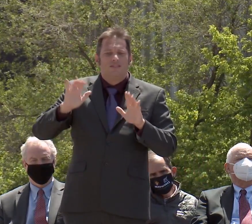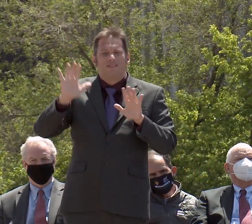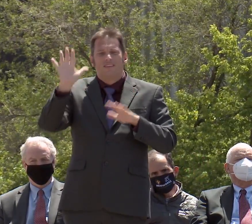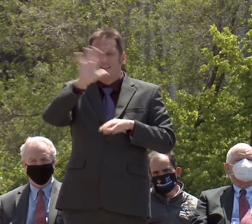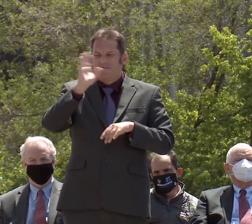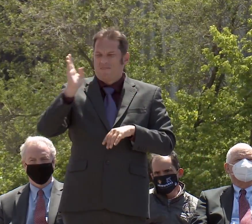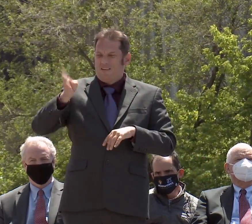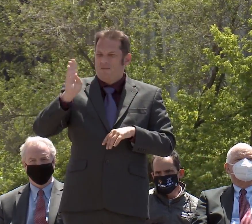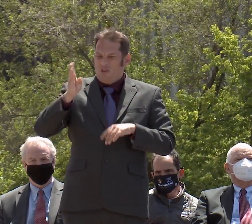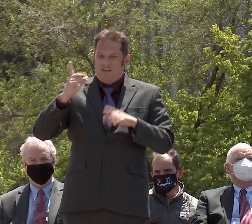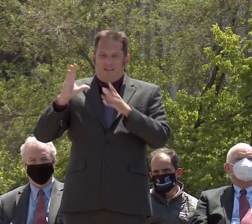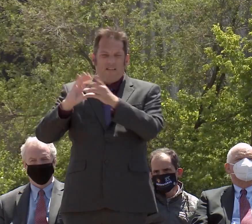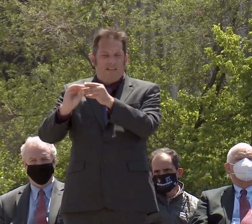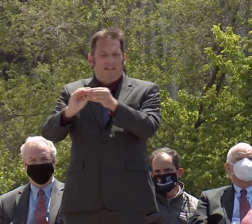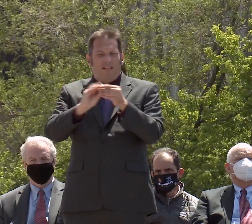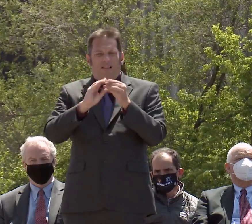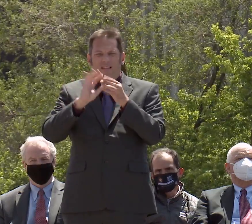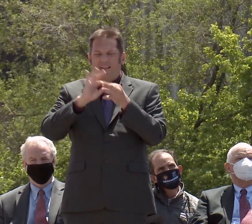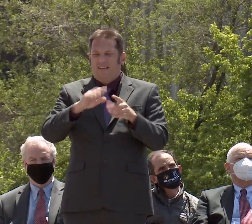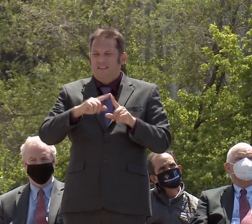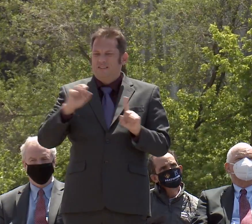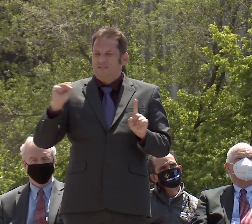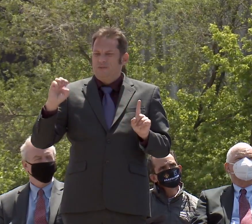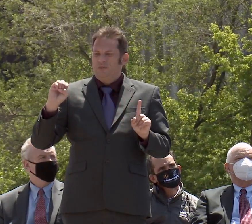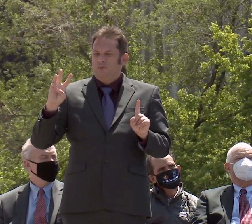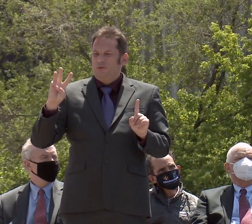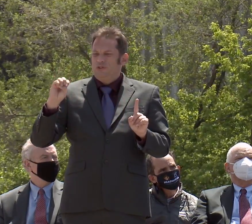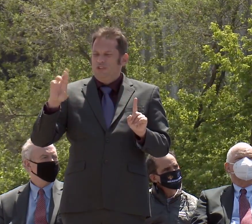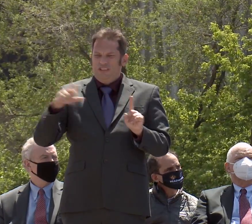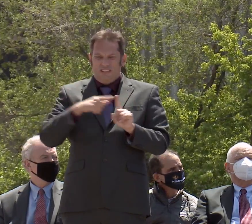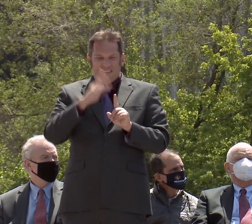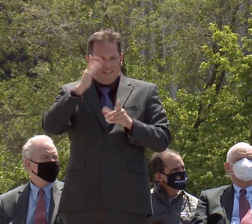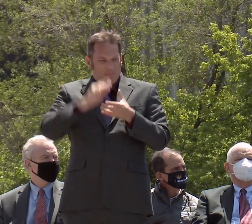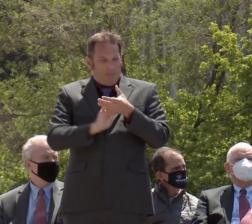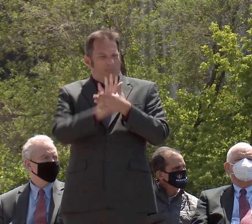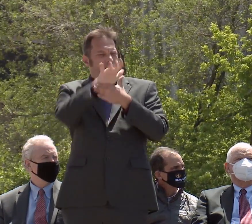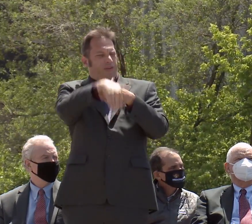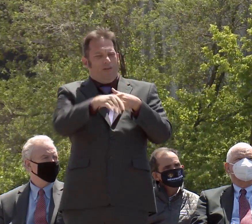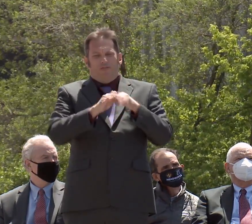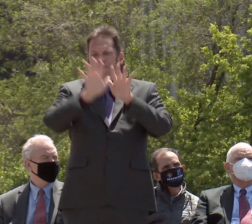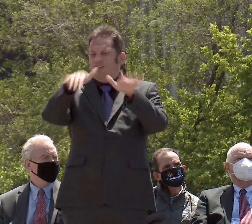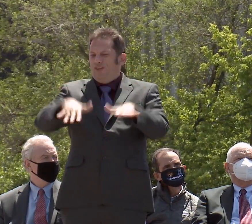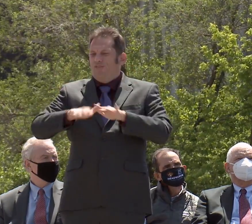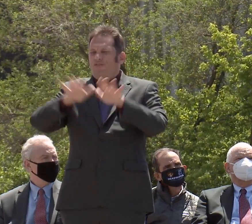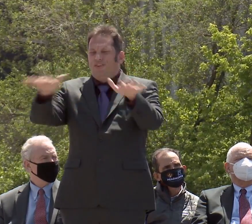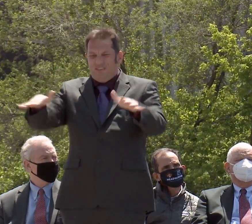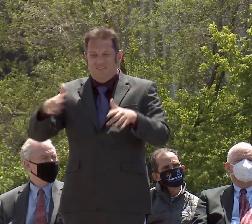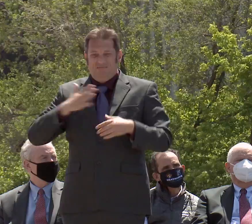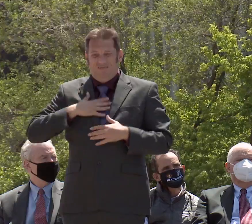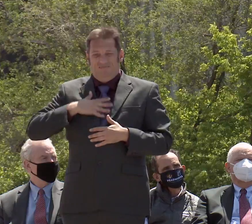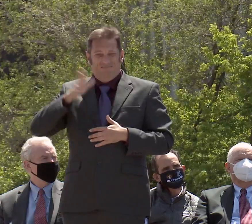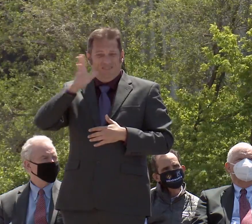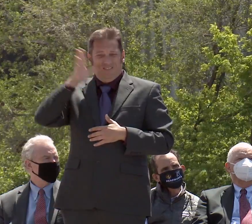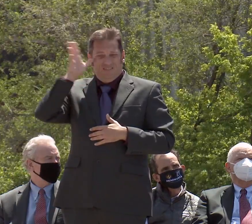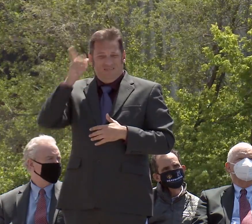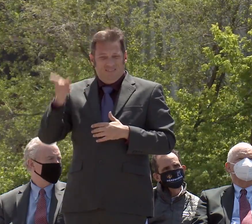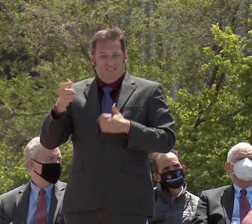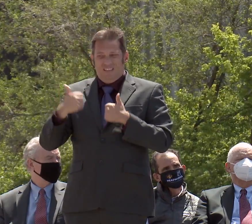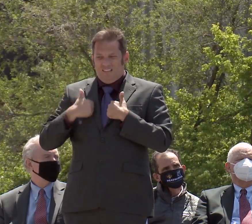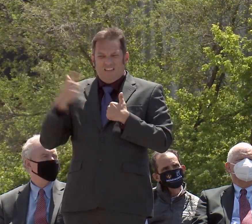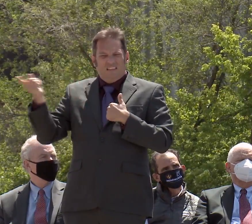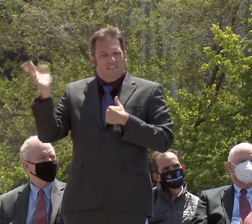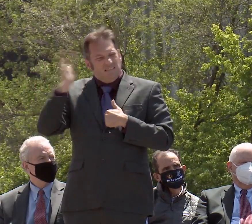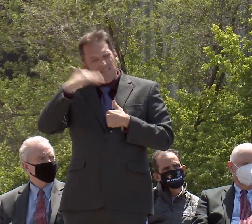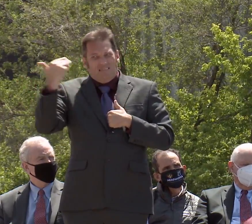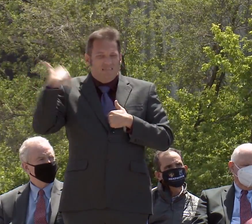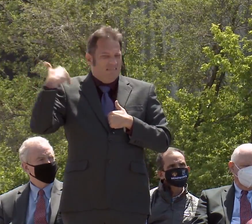hear about sewage overflows. Unfortunately for me, because my parents live in Northwest Baltimore, I actually have to hear it from them from time to time again.